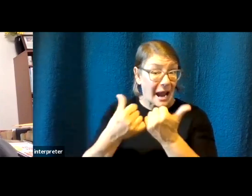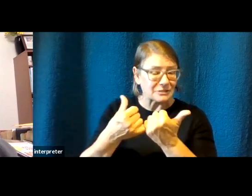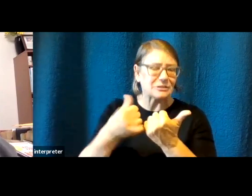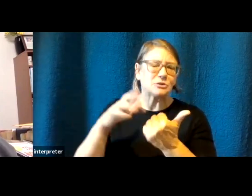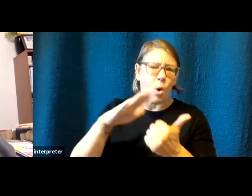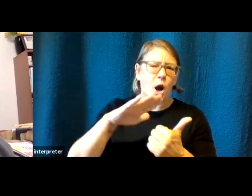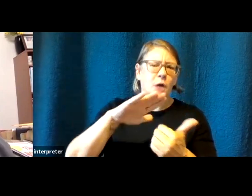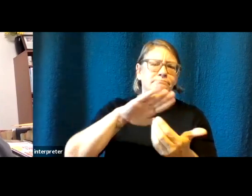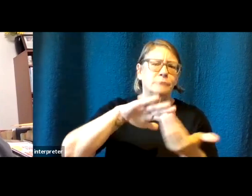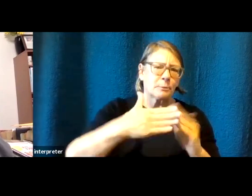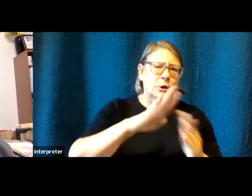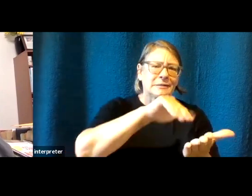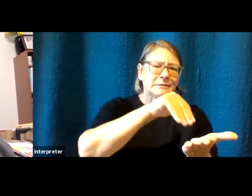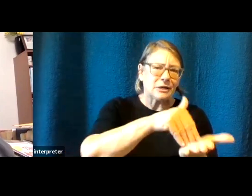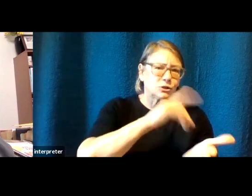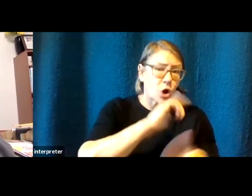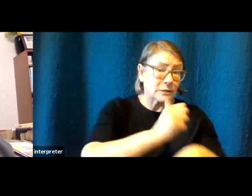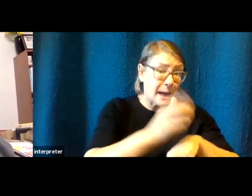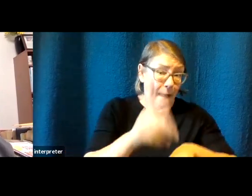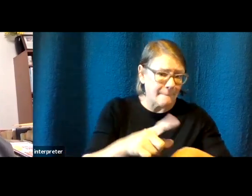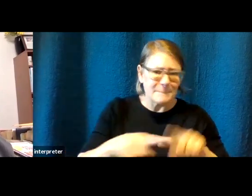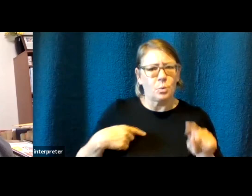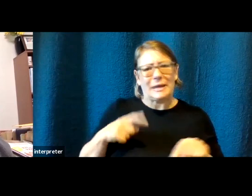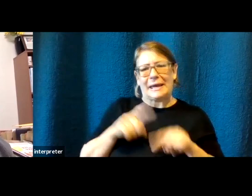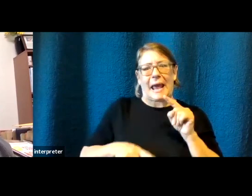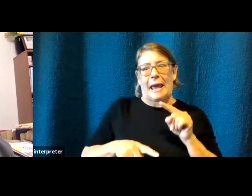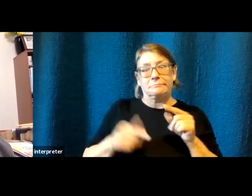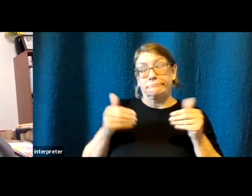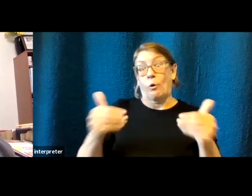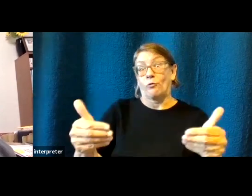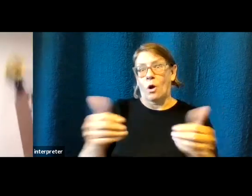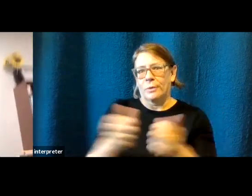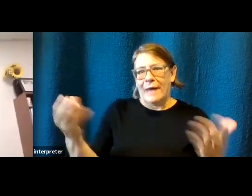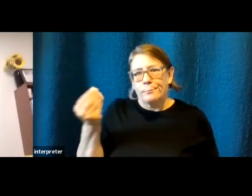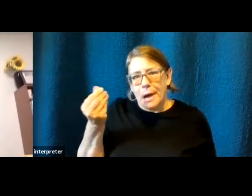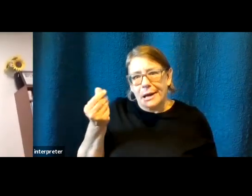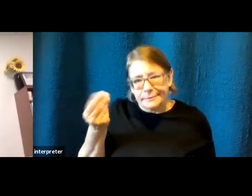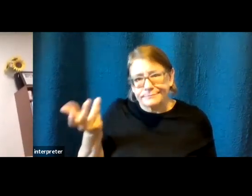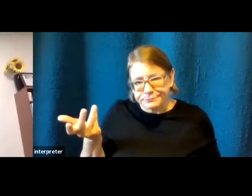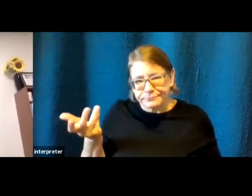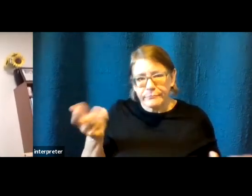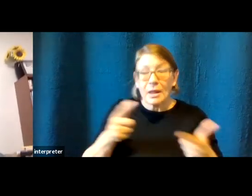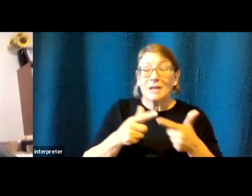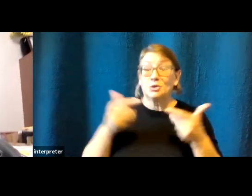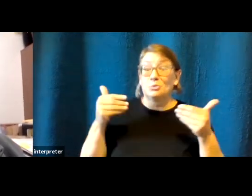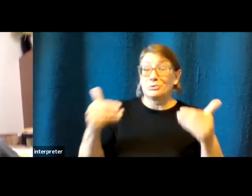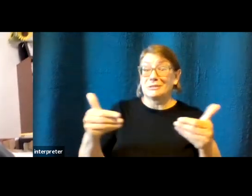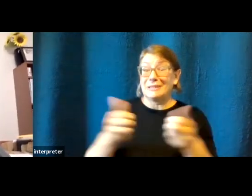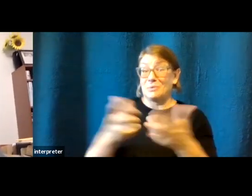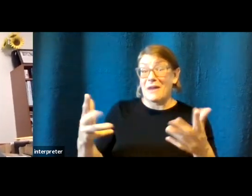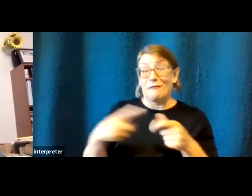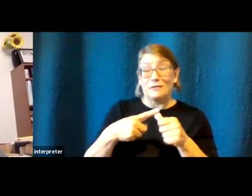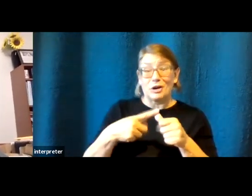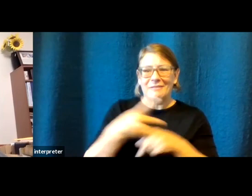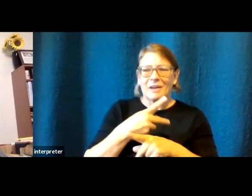centers up, but we really can't proceed without some money. And to proceed without figuring out who